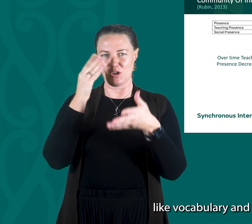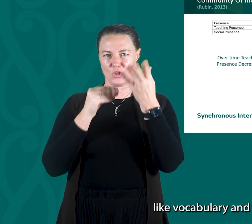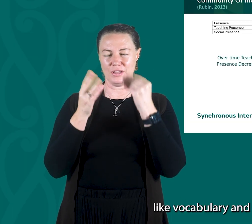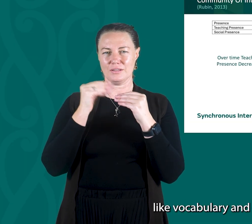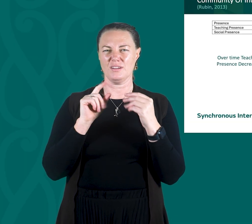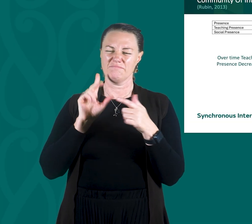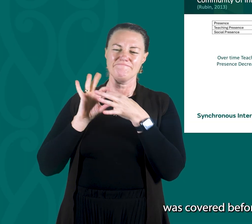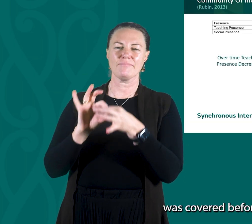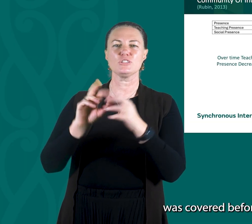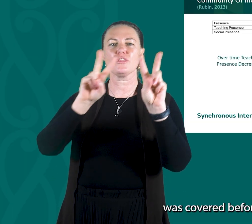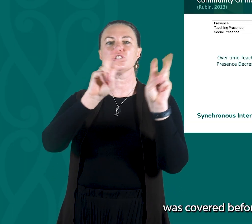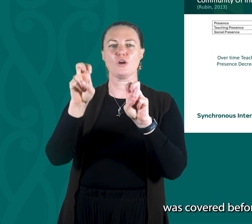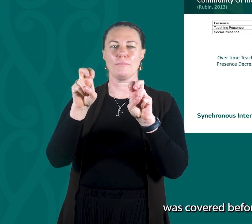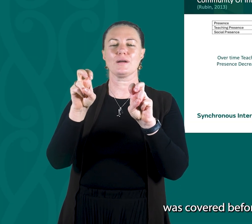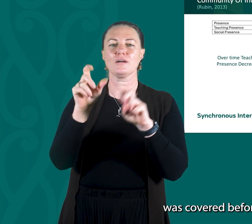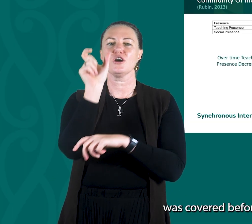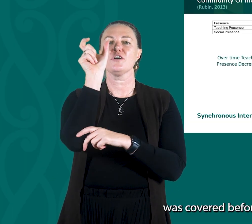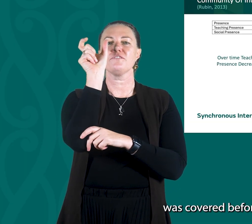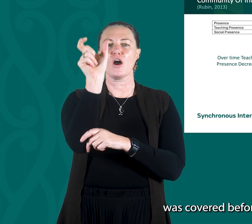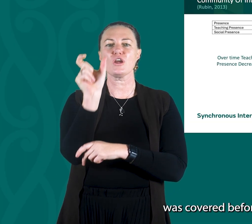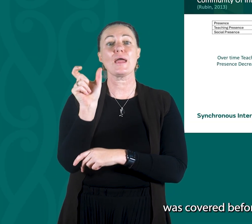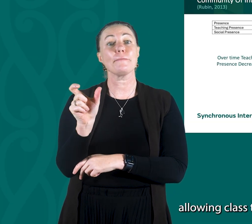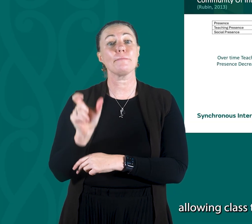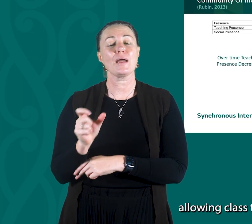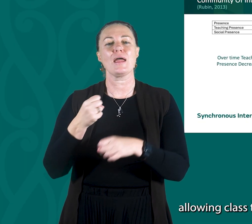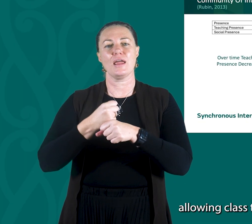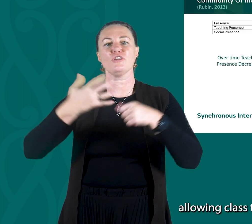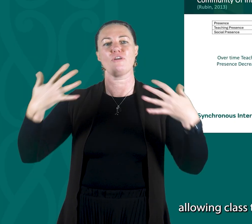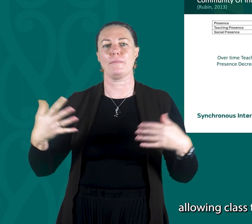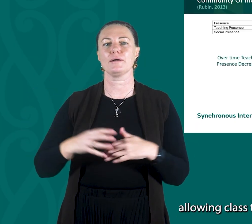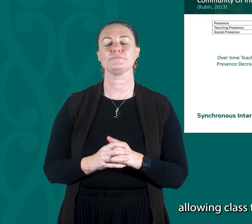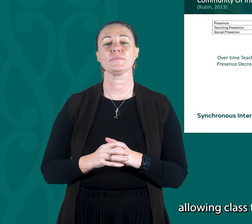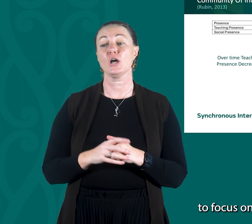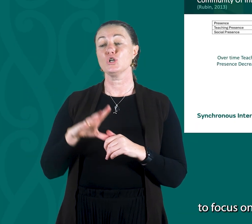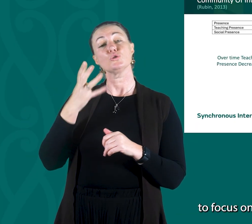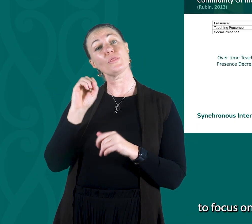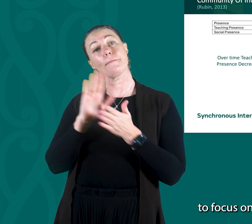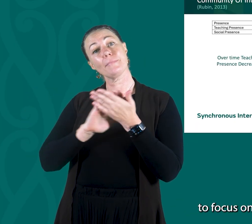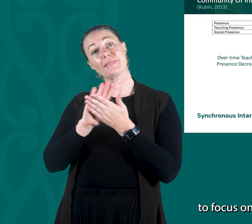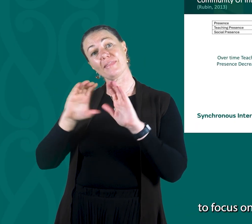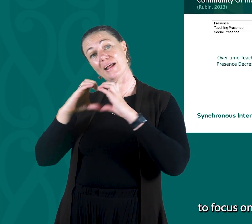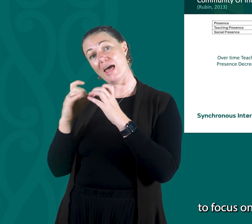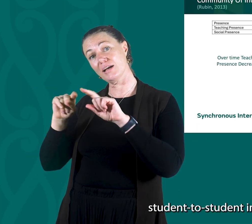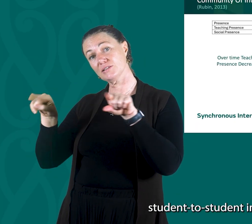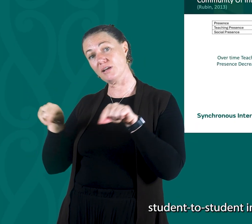grammar, was covered beforehand, allowing class time to focus on